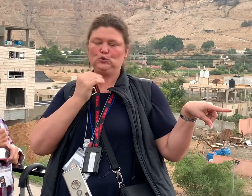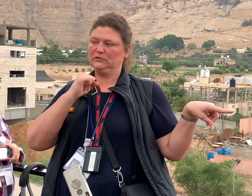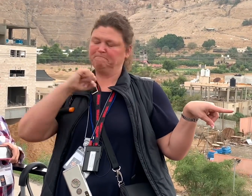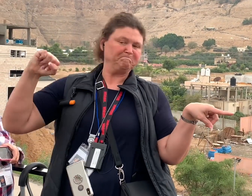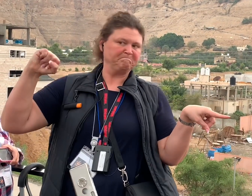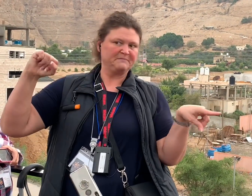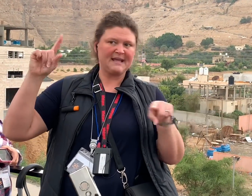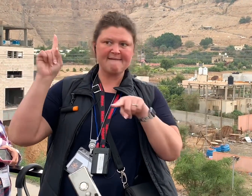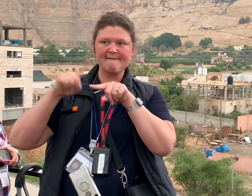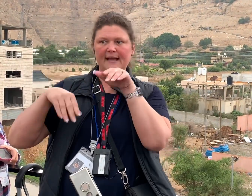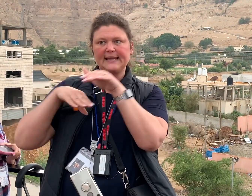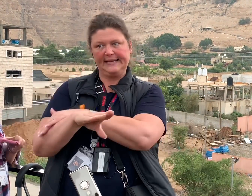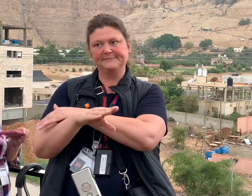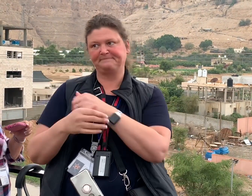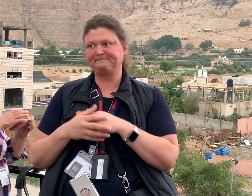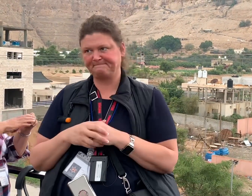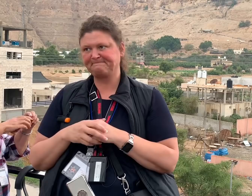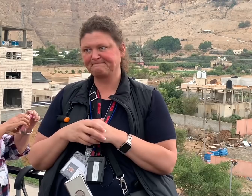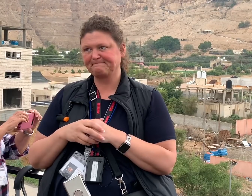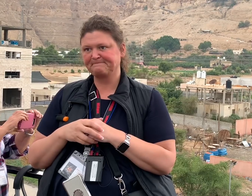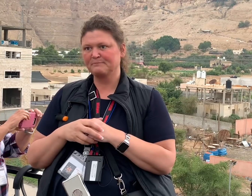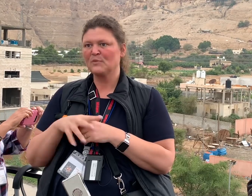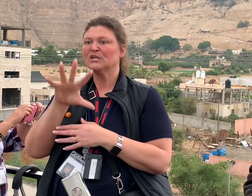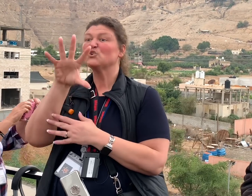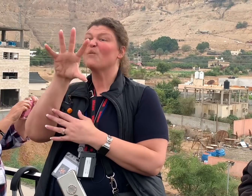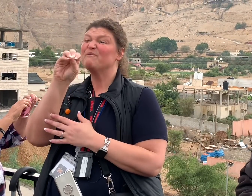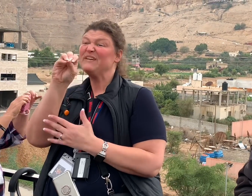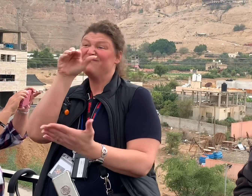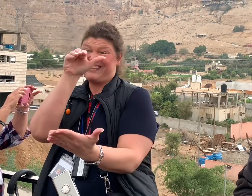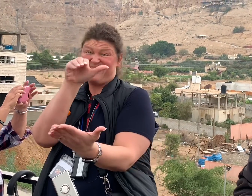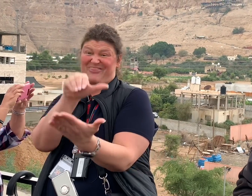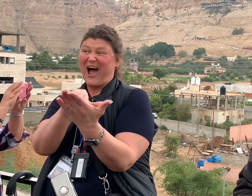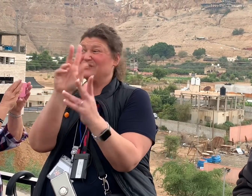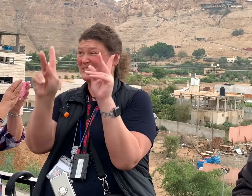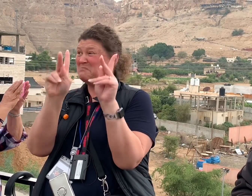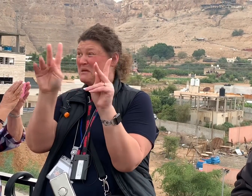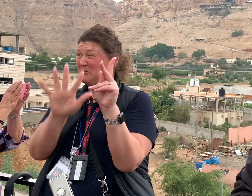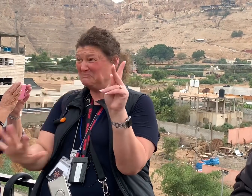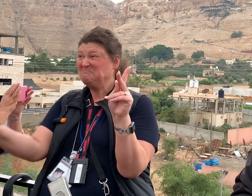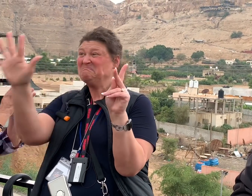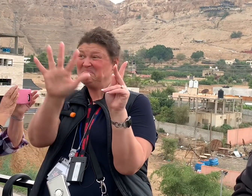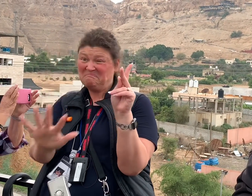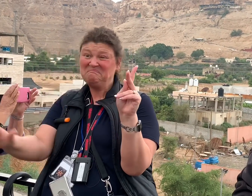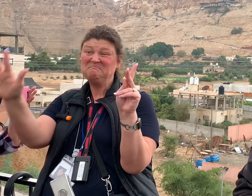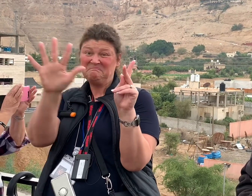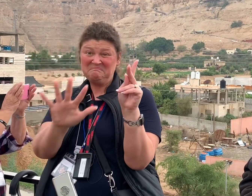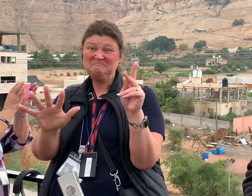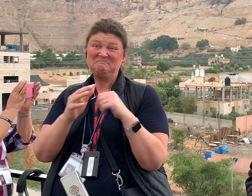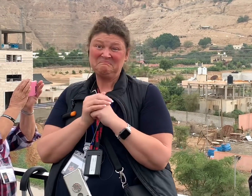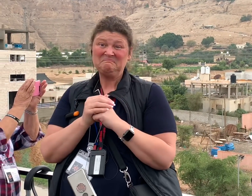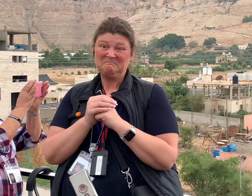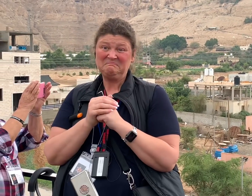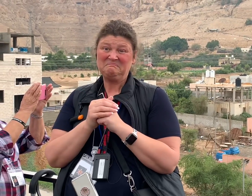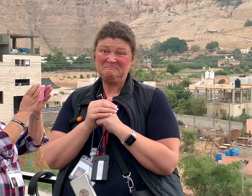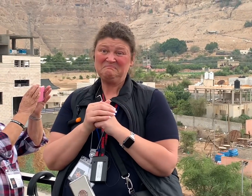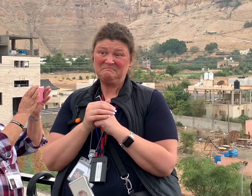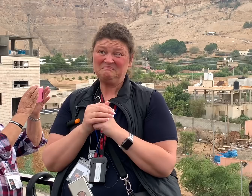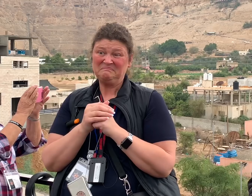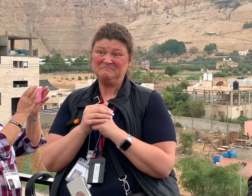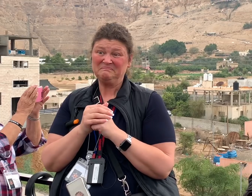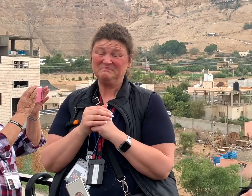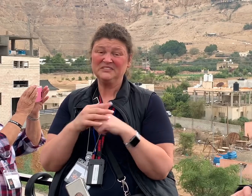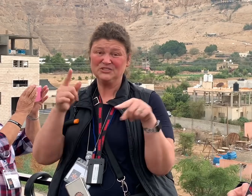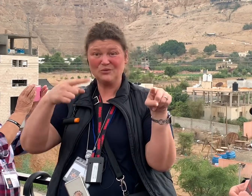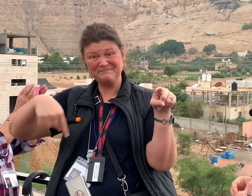The population is roughly 50,000 inhabitants. Very fertile in